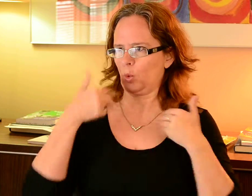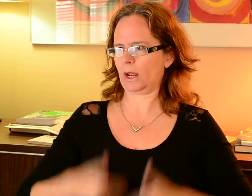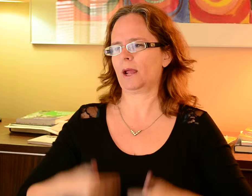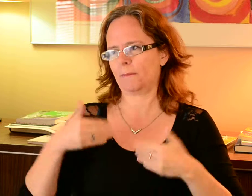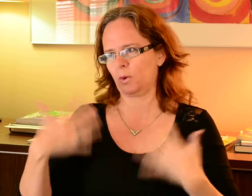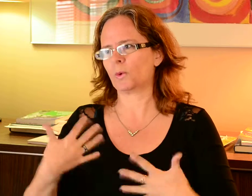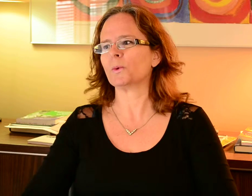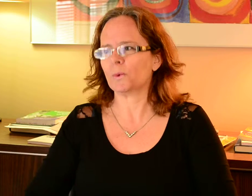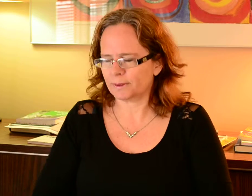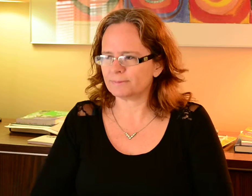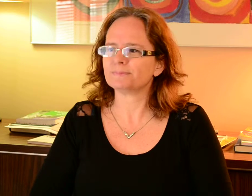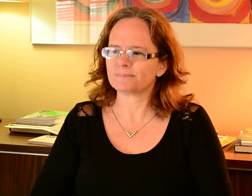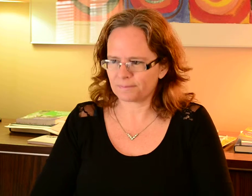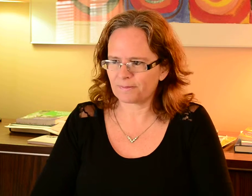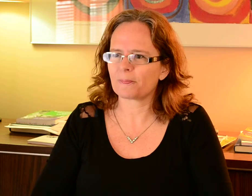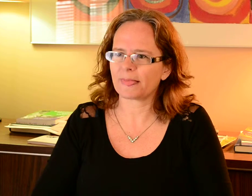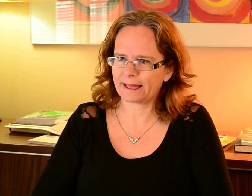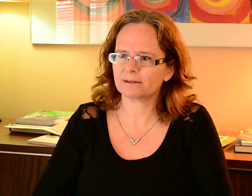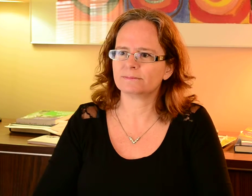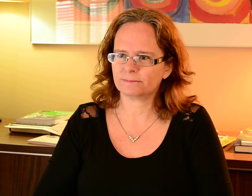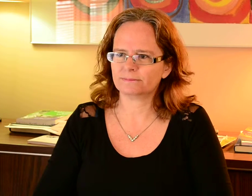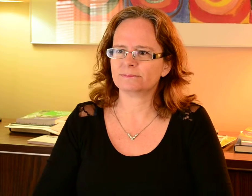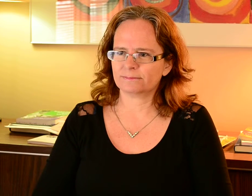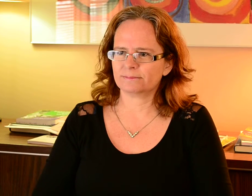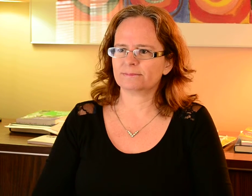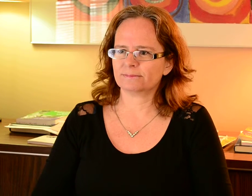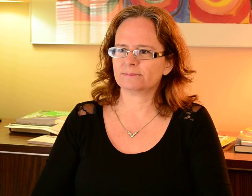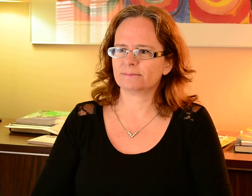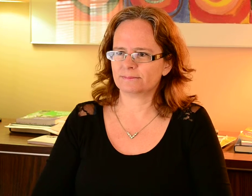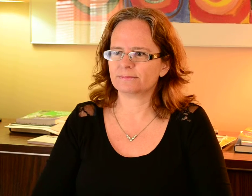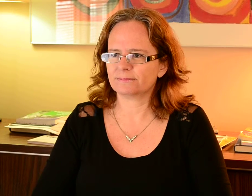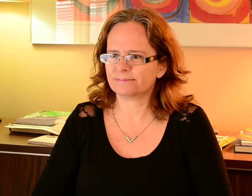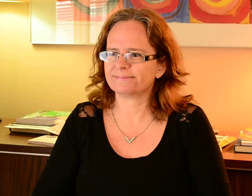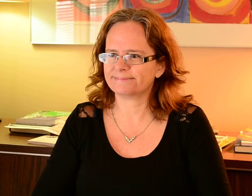lovely impact. I mean, that really impacted me in terms of education and my own identity. Okay.